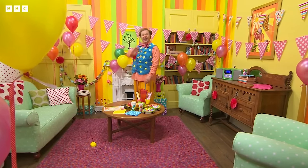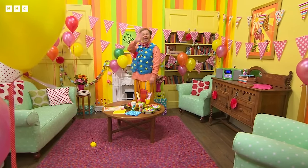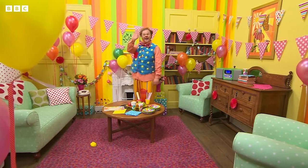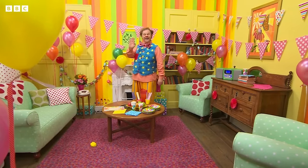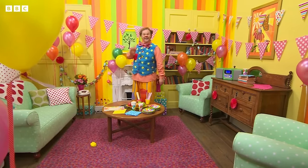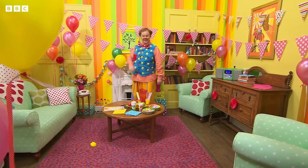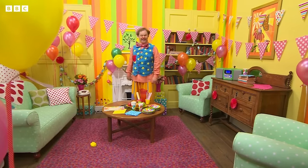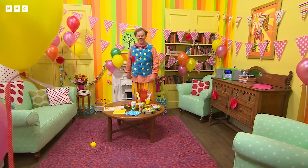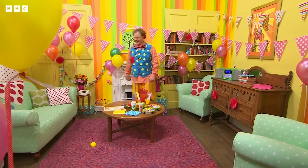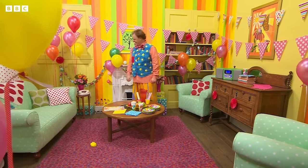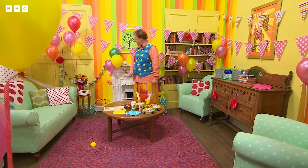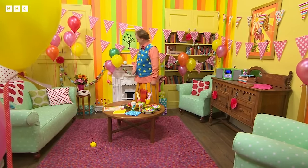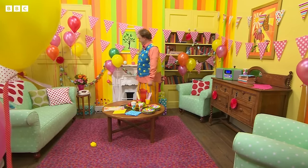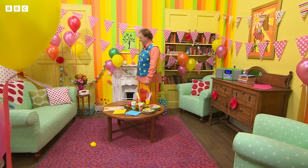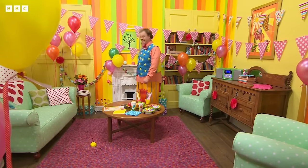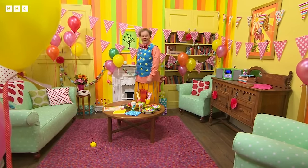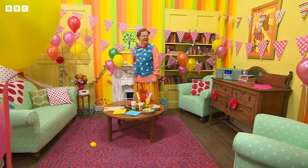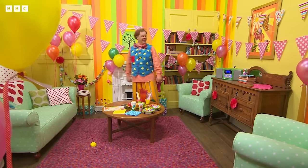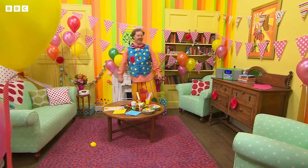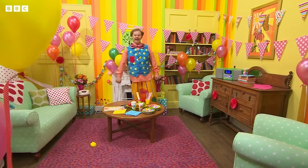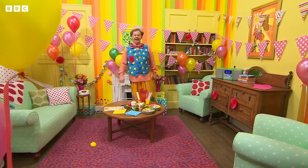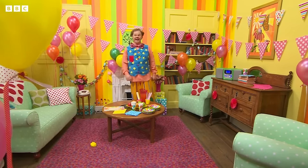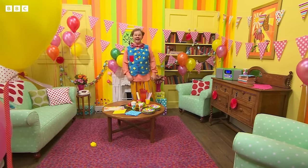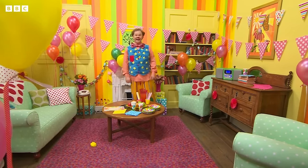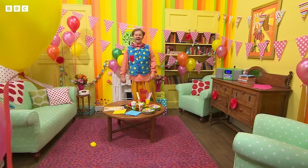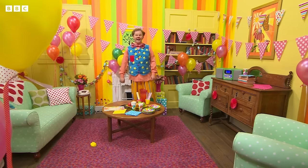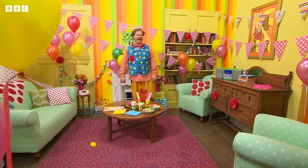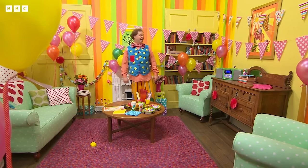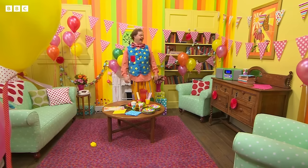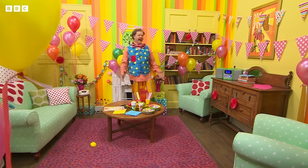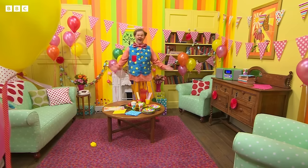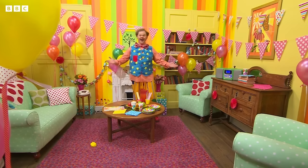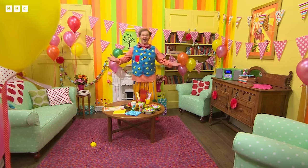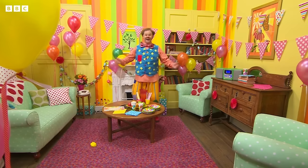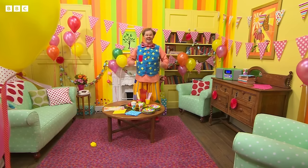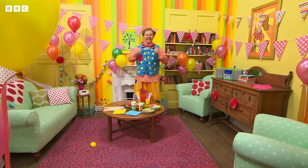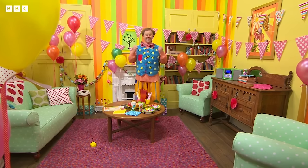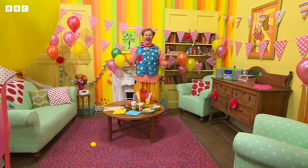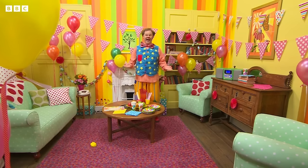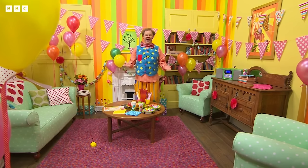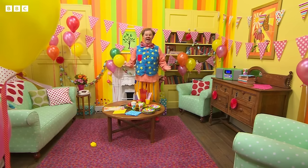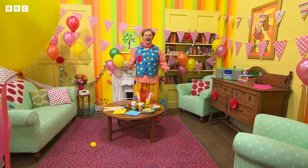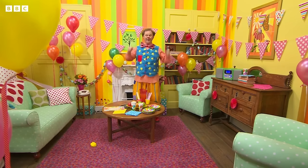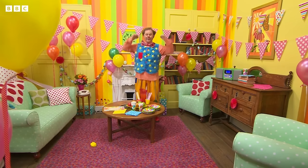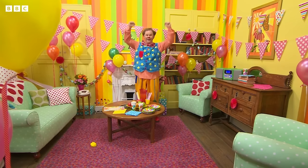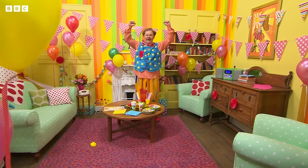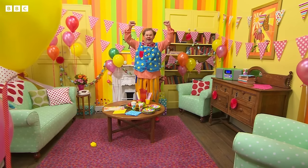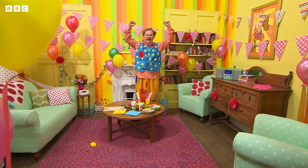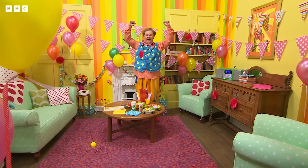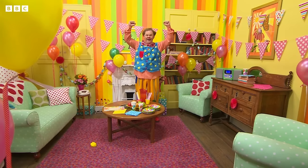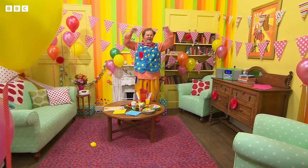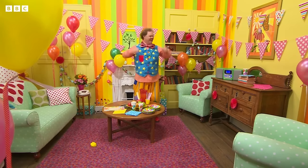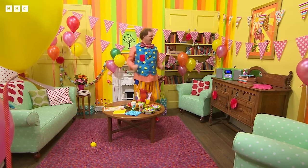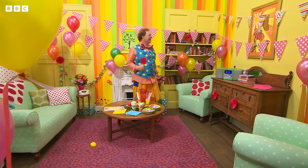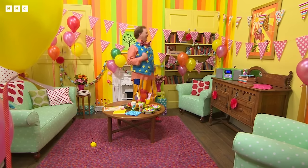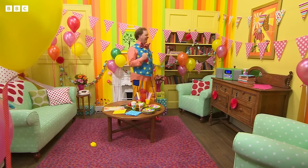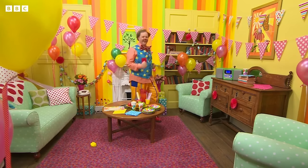Hello? When is Aunt Polly's surprise party going to start? Now! Woohoo!